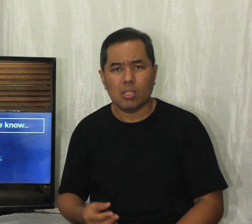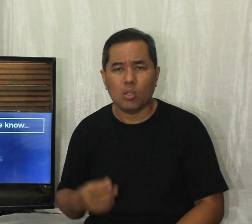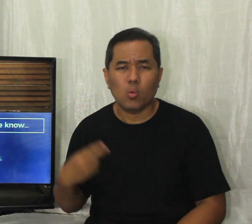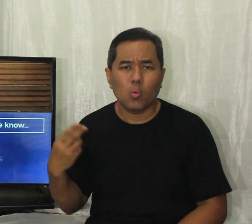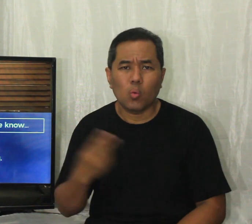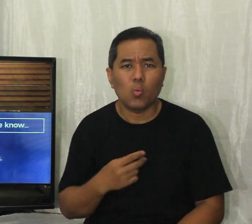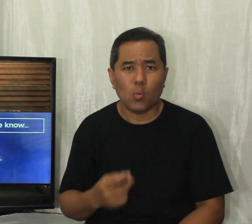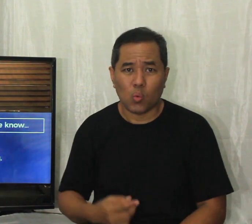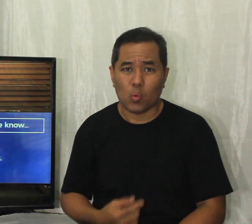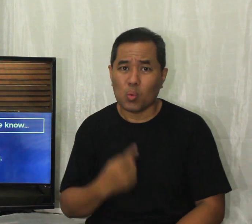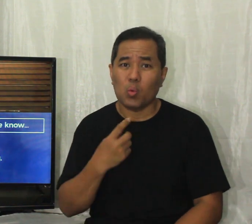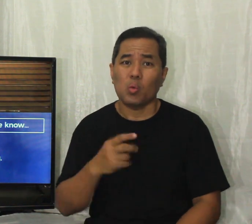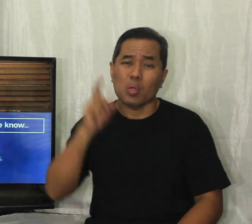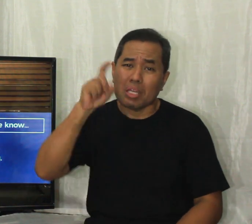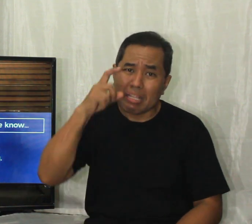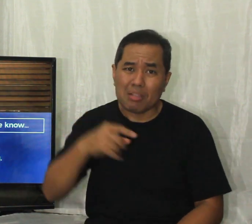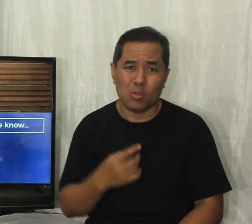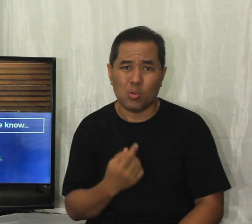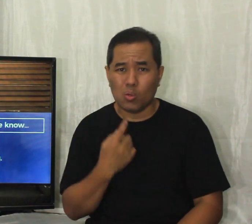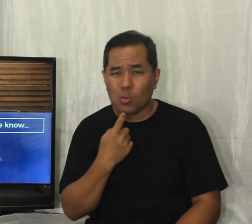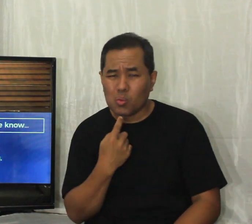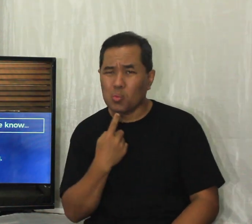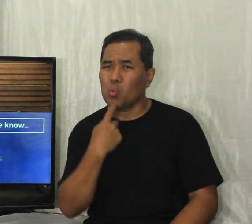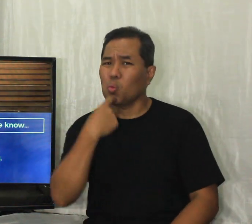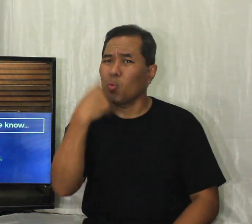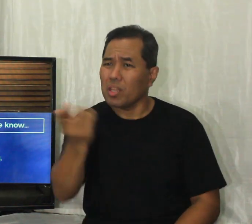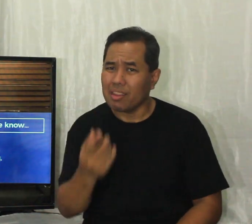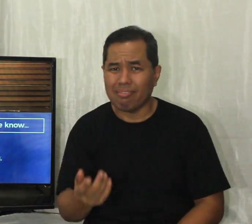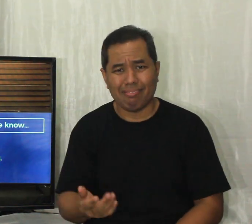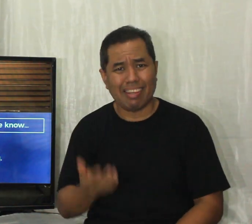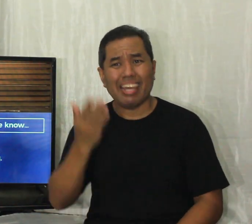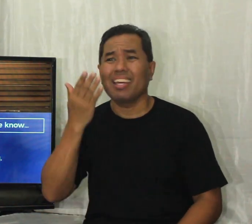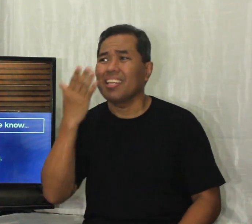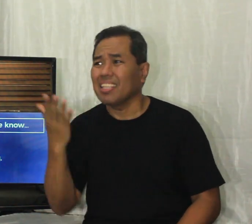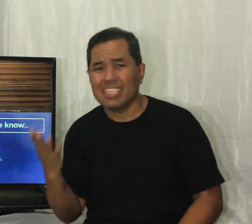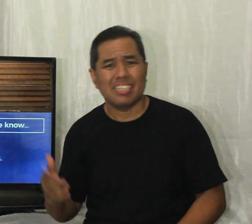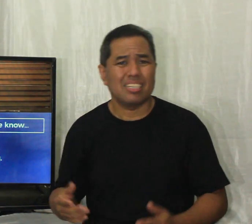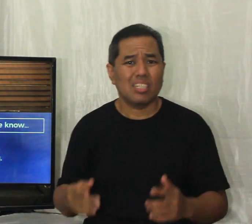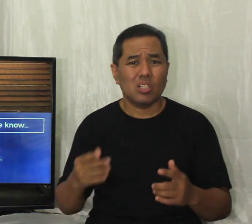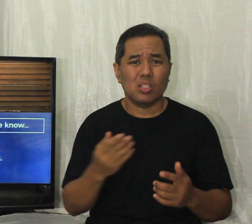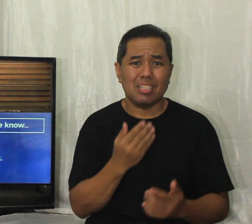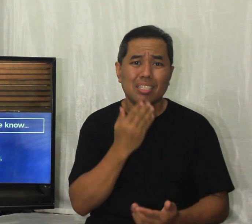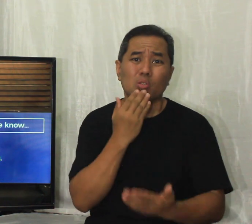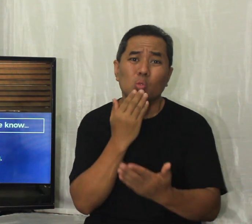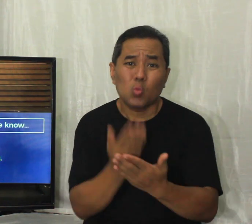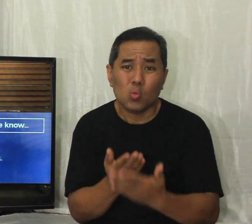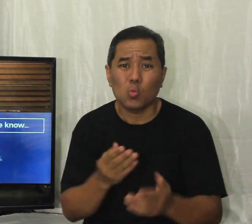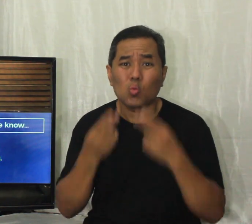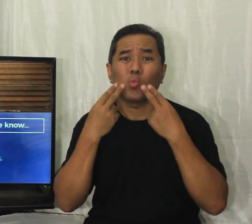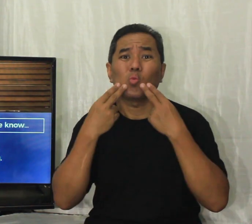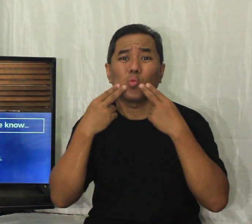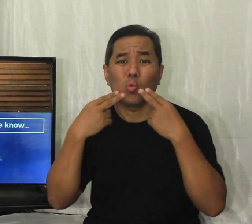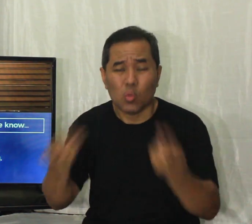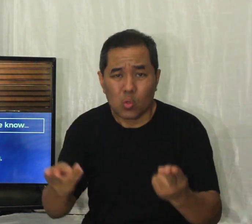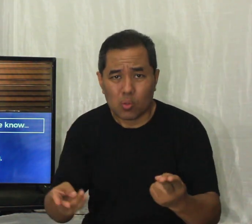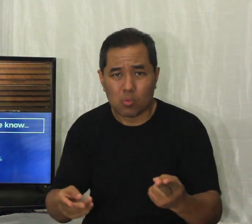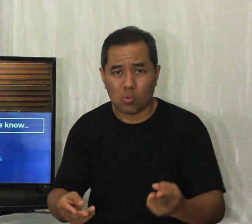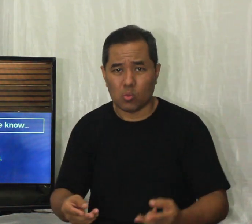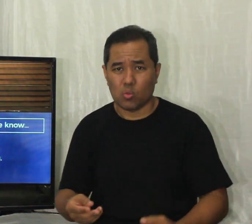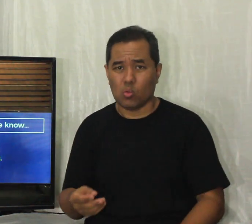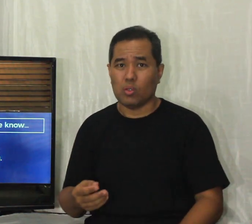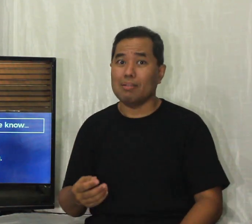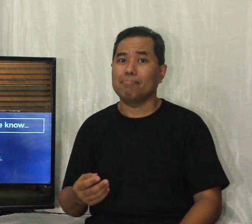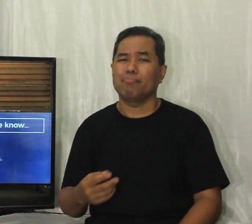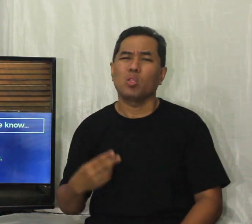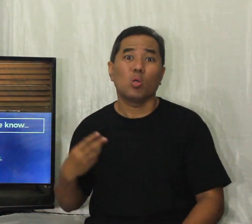be telling that good news? Is it going to be Jesus? No, physically He's no longer here. You know who has that responsibility? It's you and me. It's